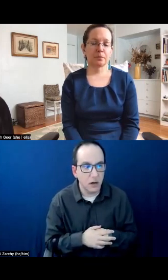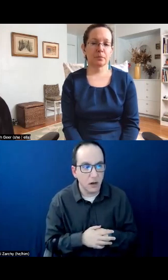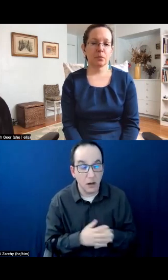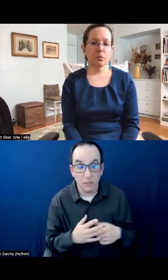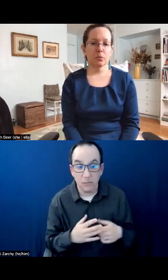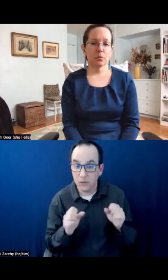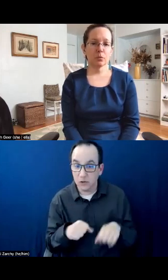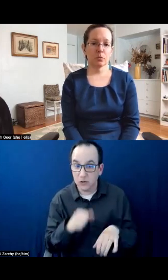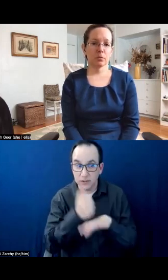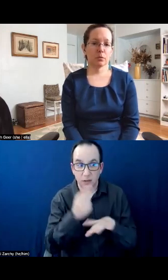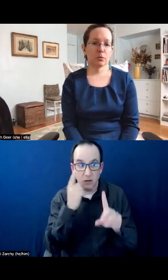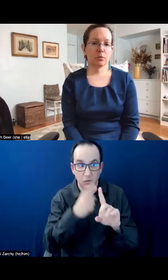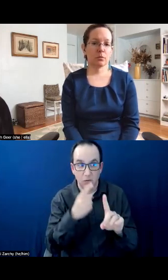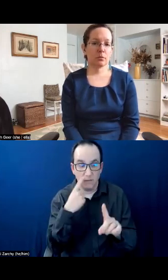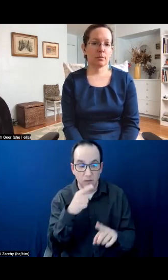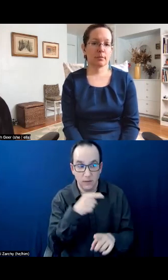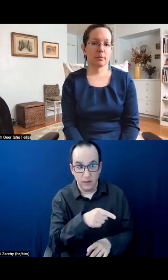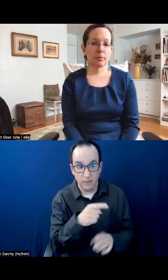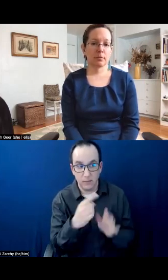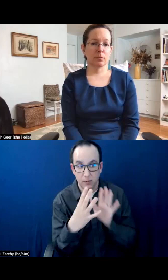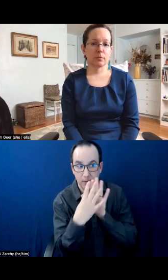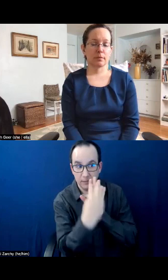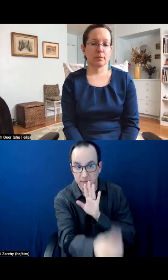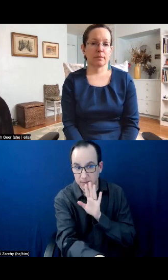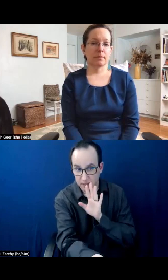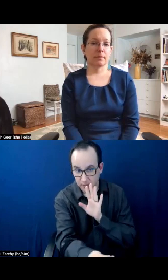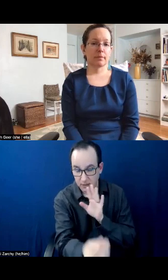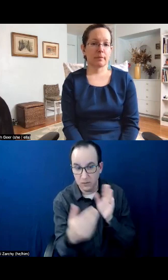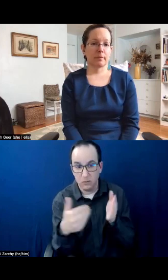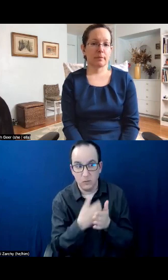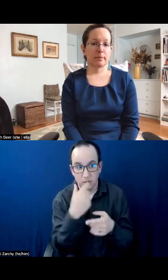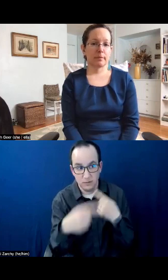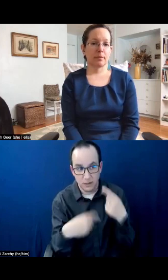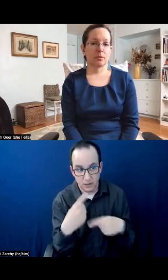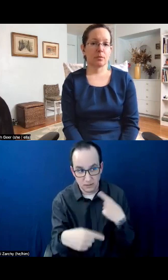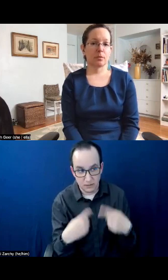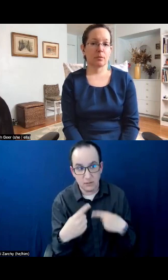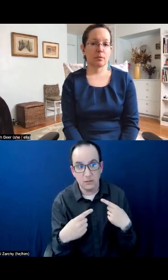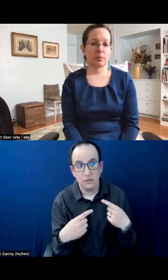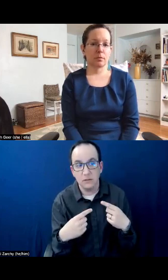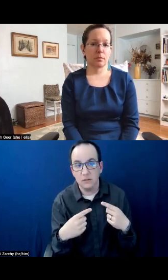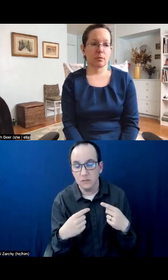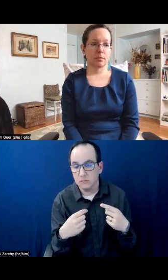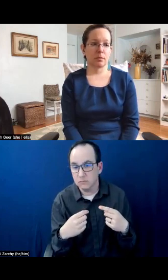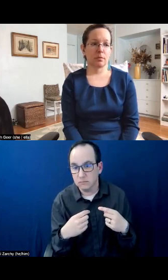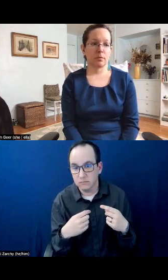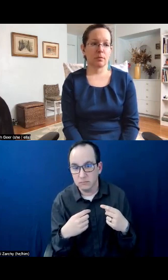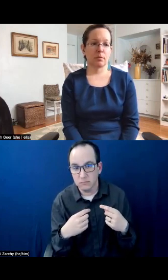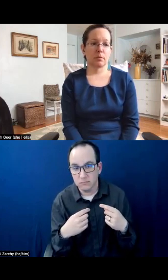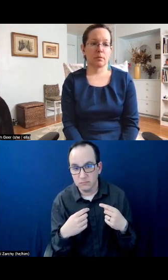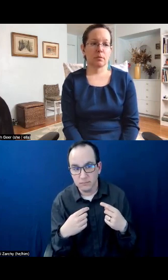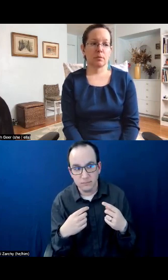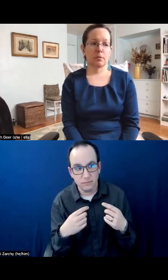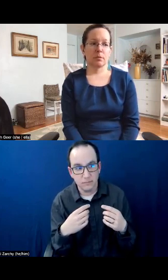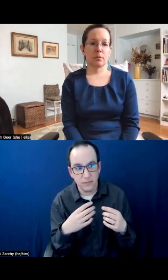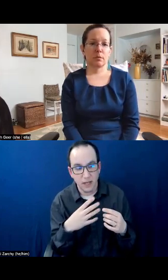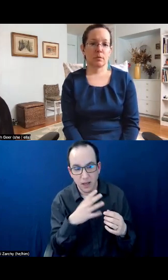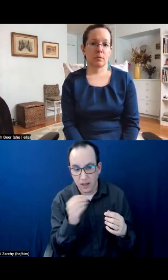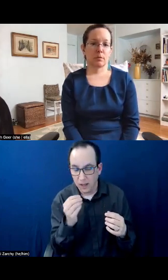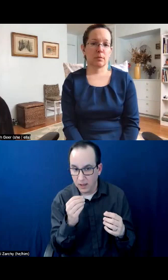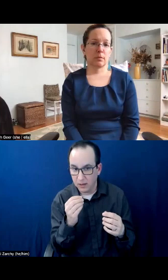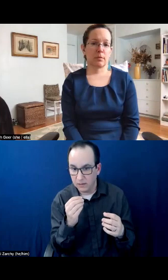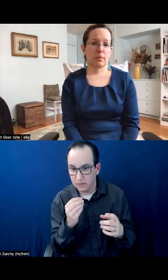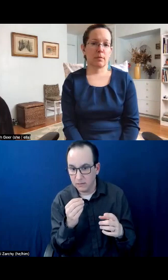with phonology, you could set a goal for them to copy or imitate you